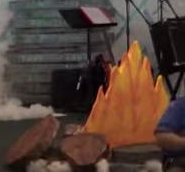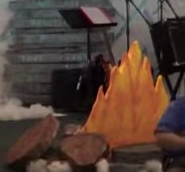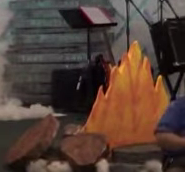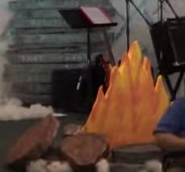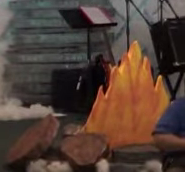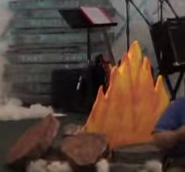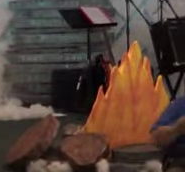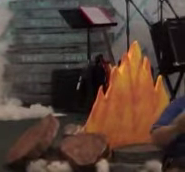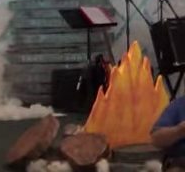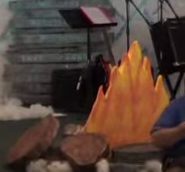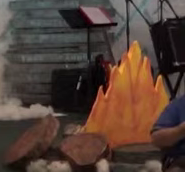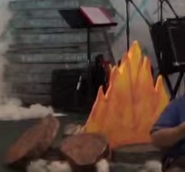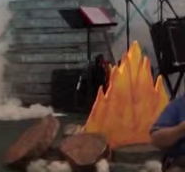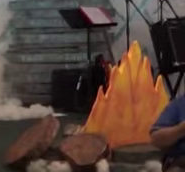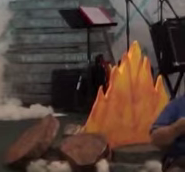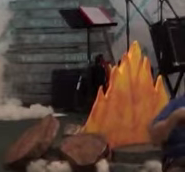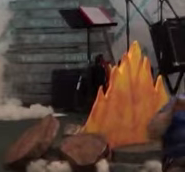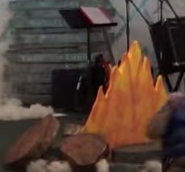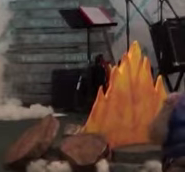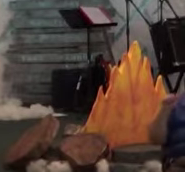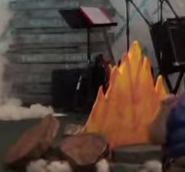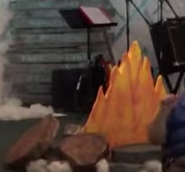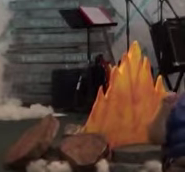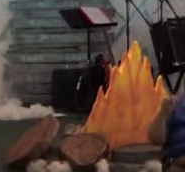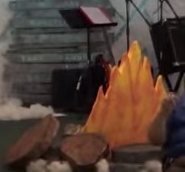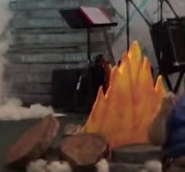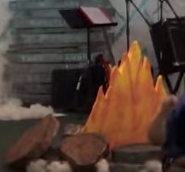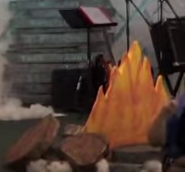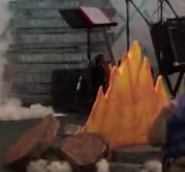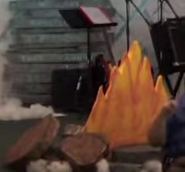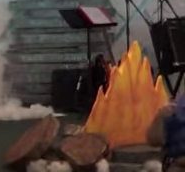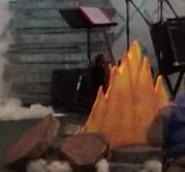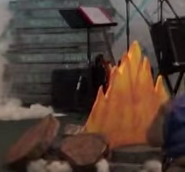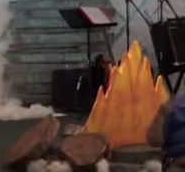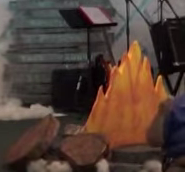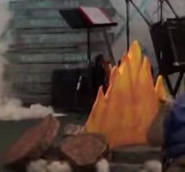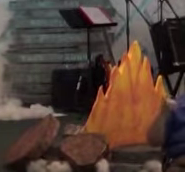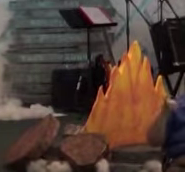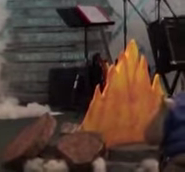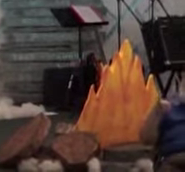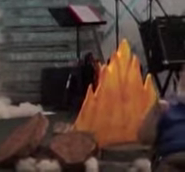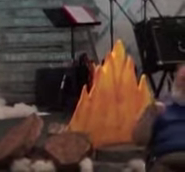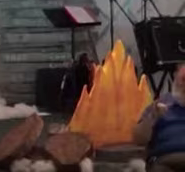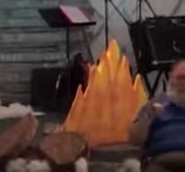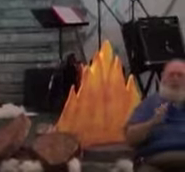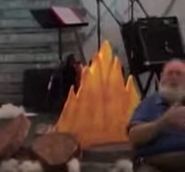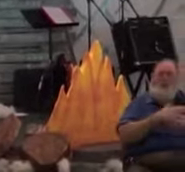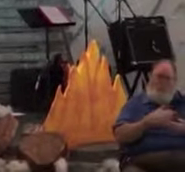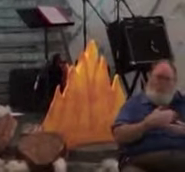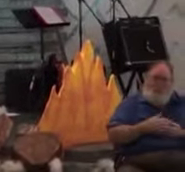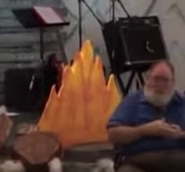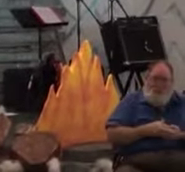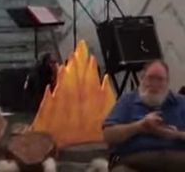We've got a Jason Gray concert that's going to be up here at South Milford. And it's going to be the 7th at 7